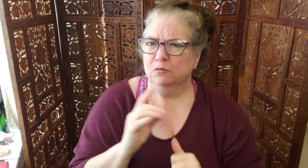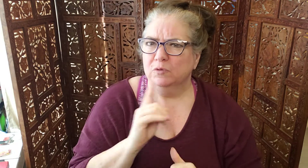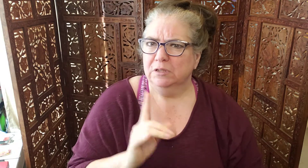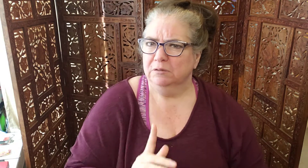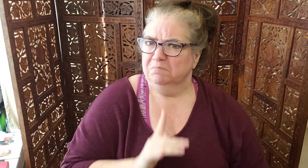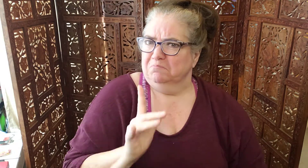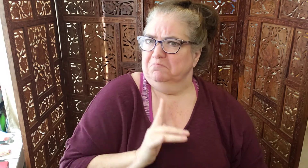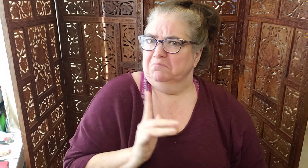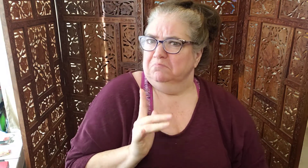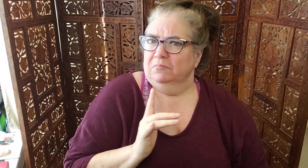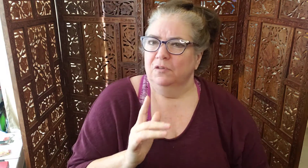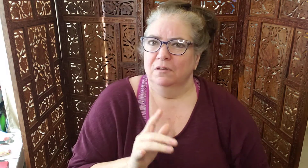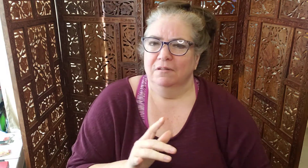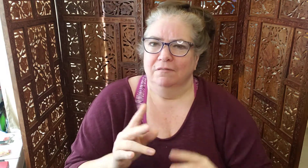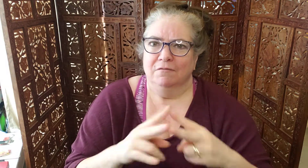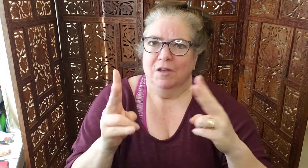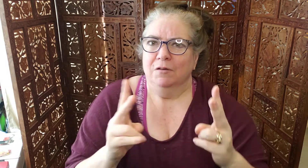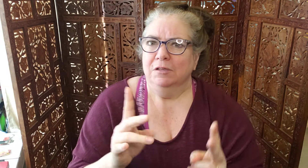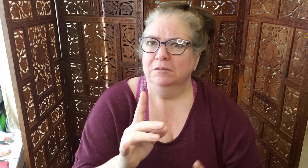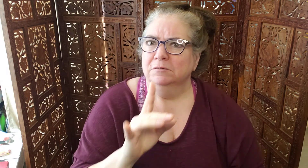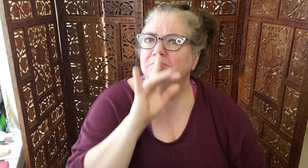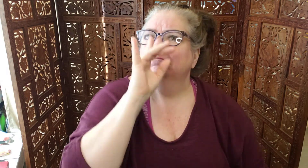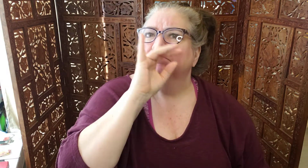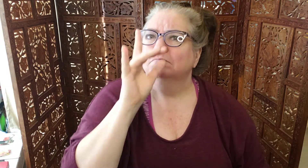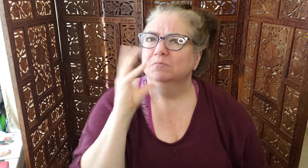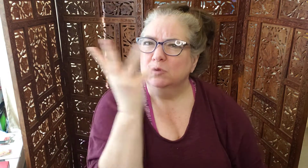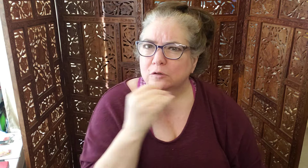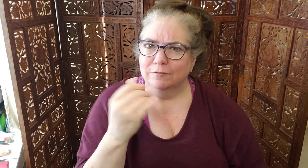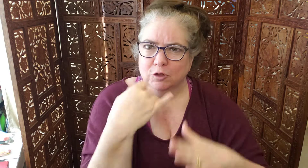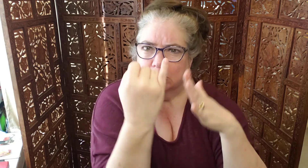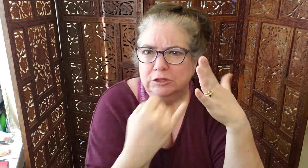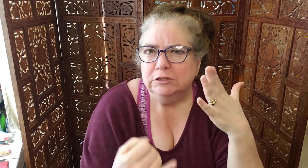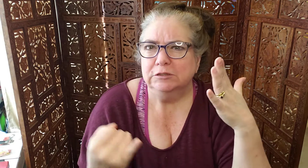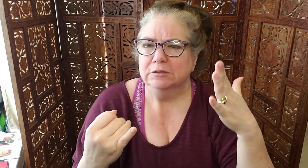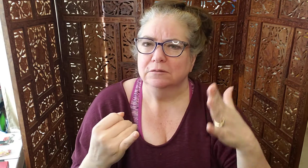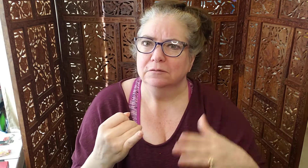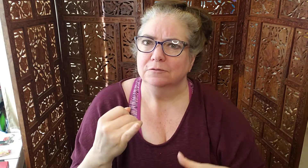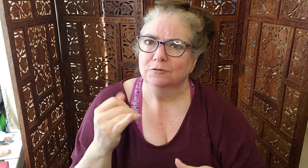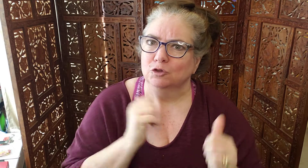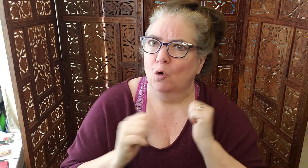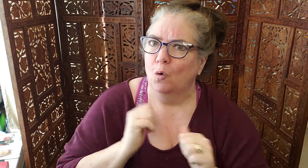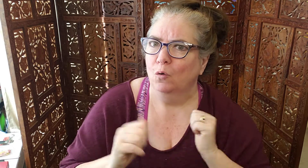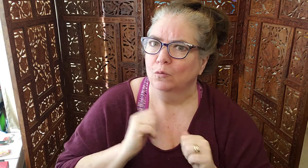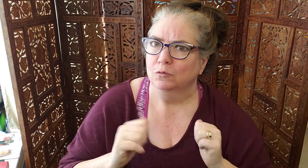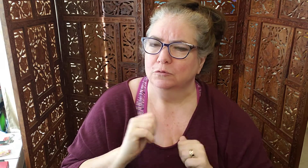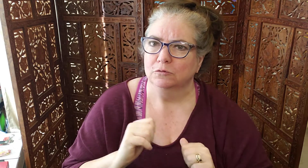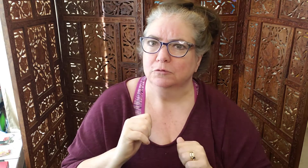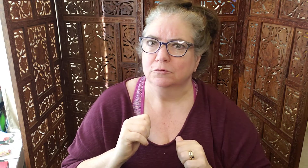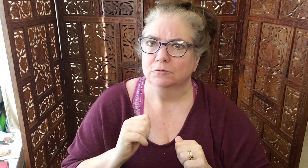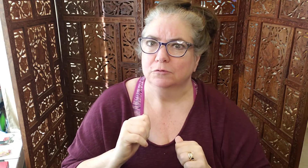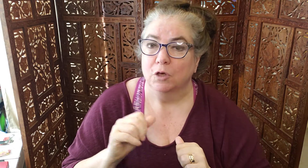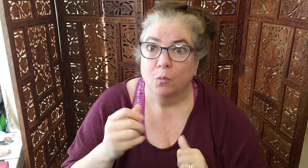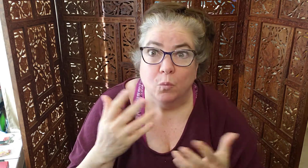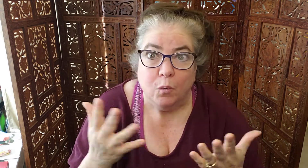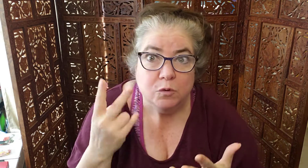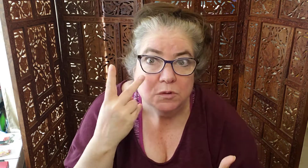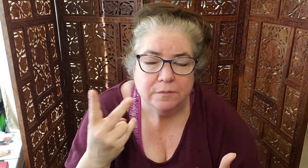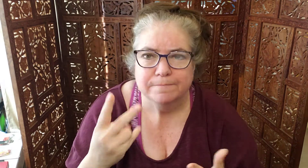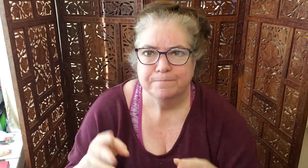stylized and beautiful, how artistic they were. The curtain would rise on the Ziegfeld